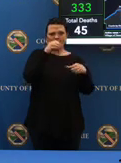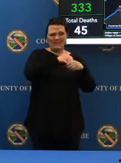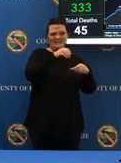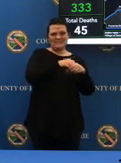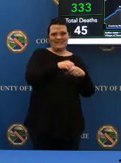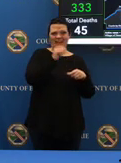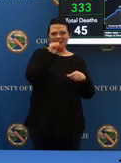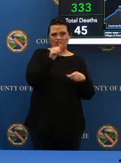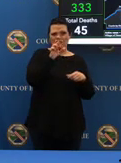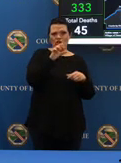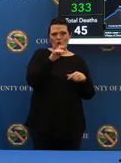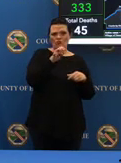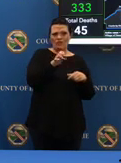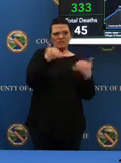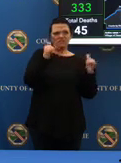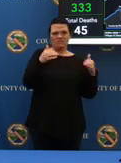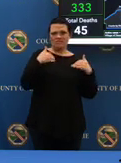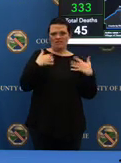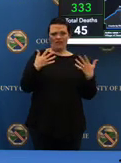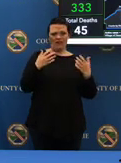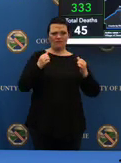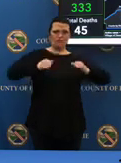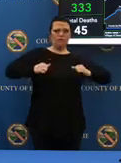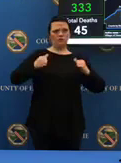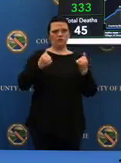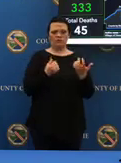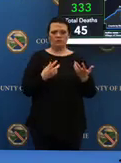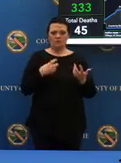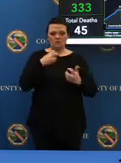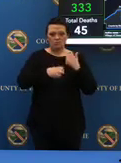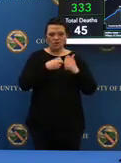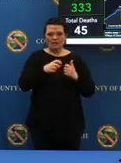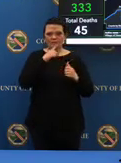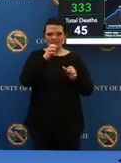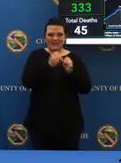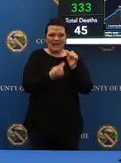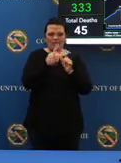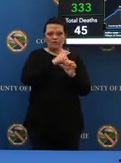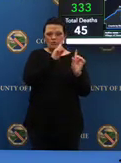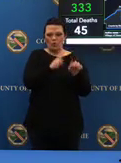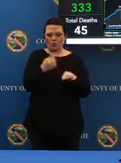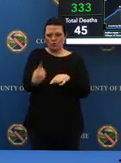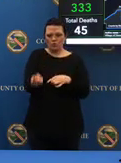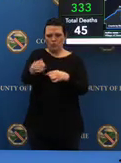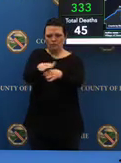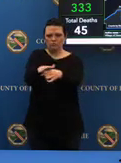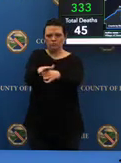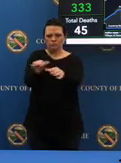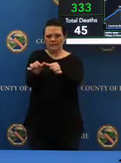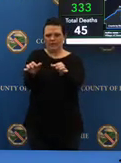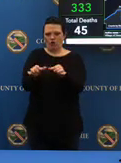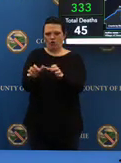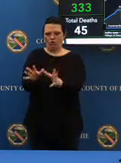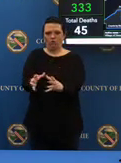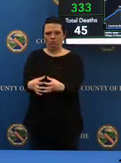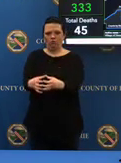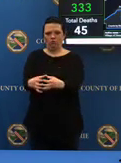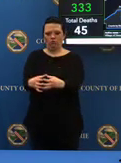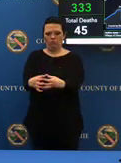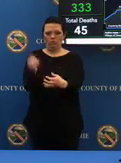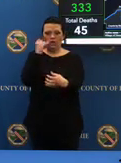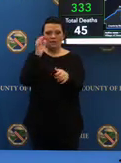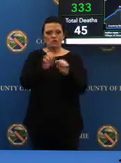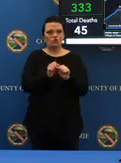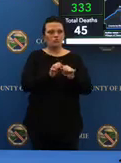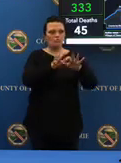over. The problem isn't Chestnut Ridge Park per se. The problem is everyone going to one section of Chestnut Ridge Park. So if everyone's spread